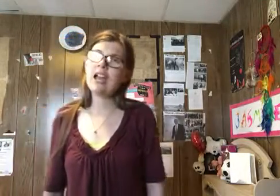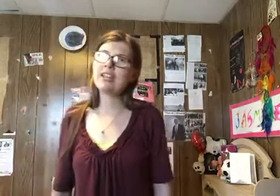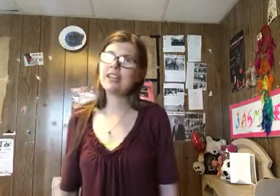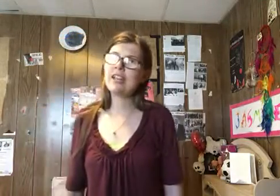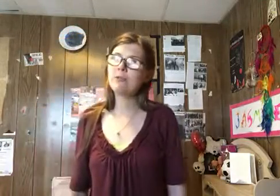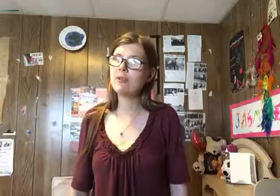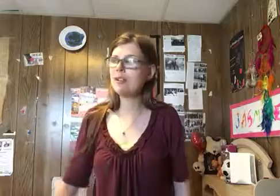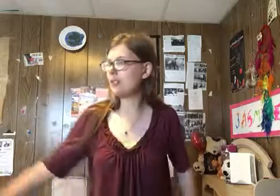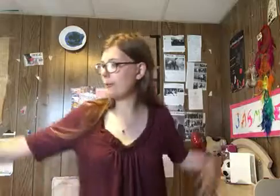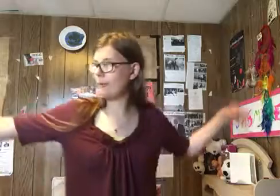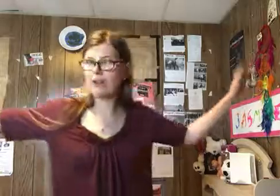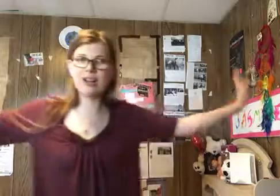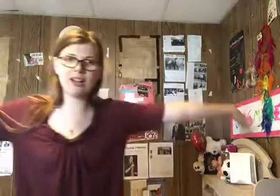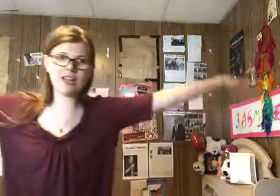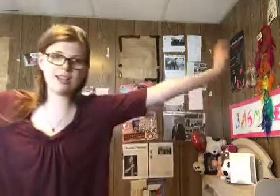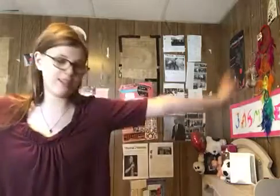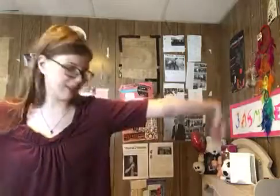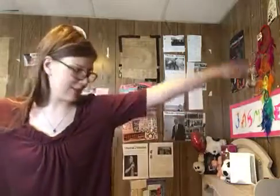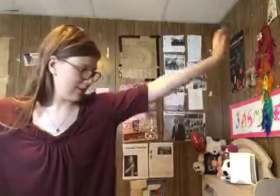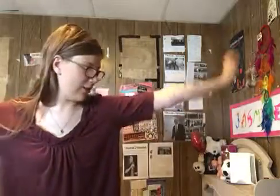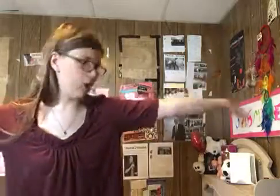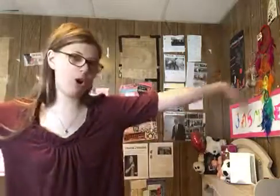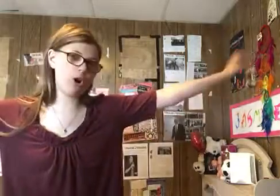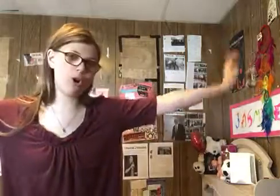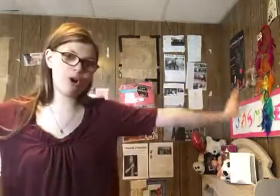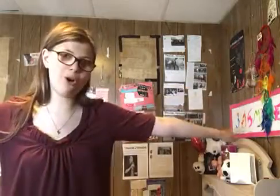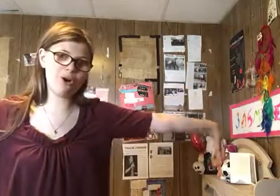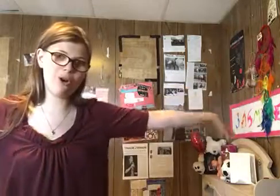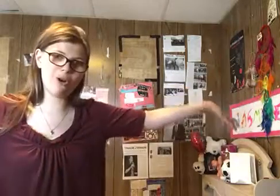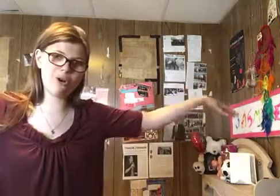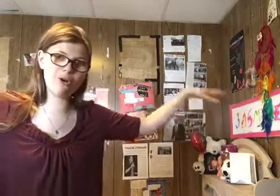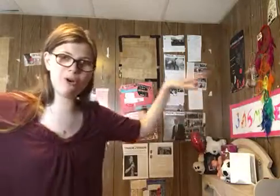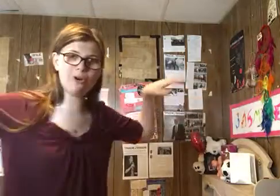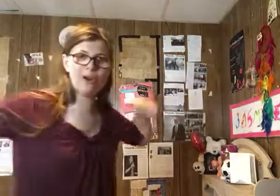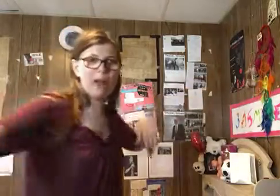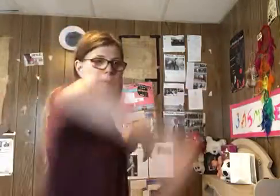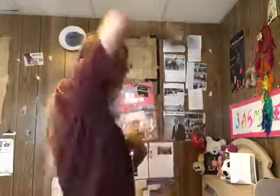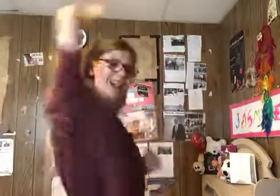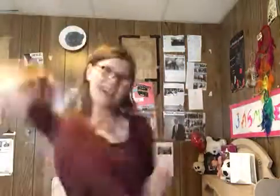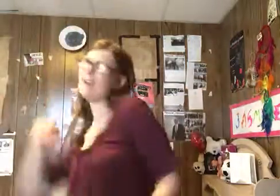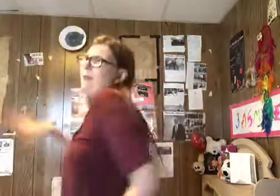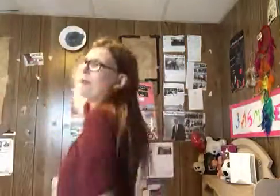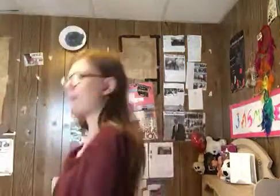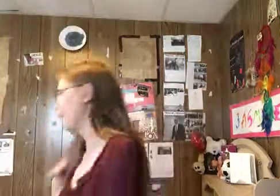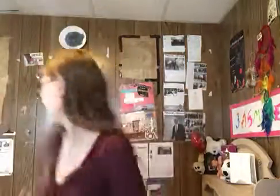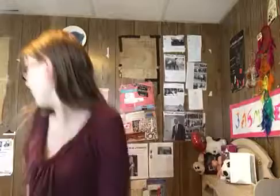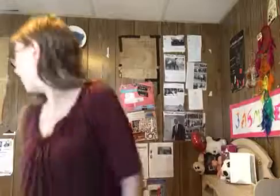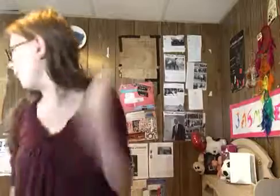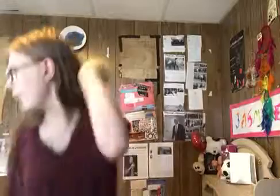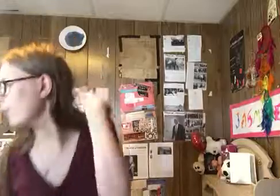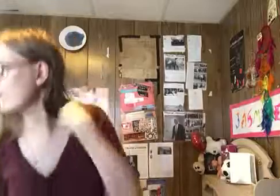I can't win to fly. Oh, I'm alive.